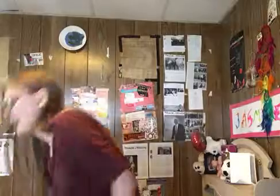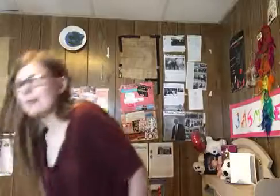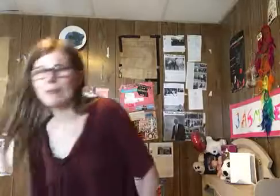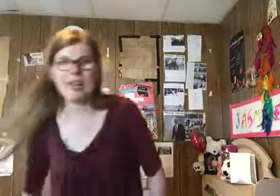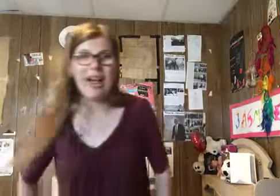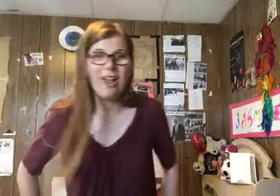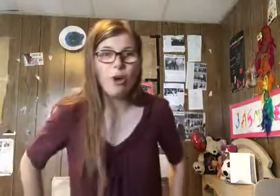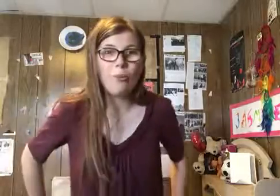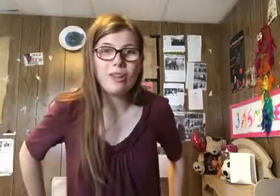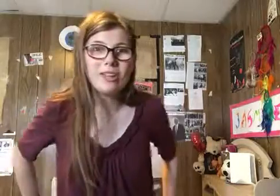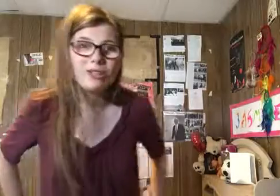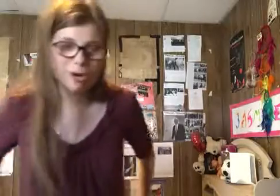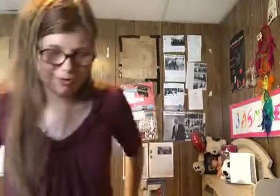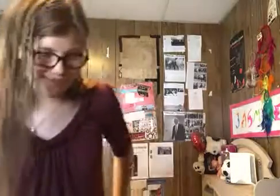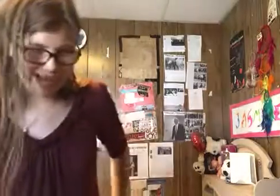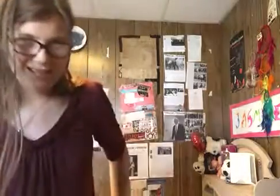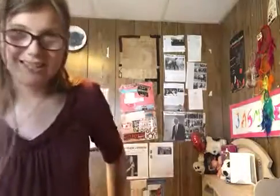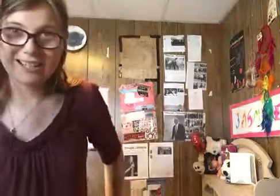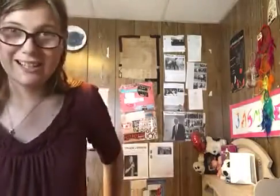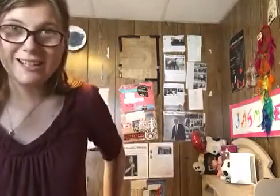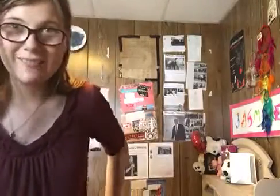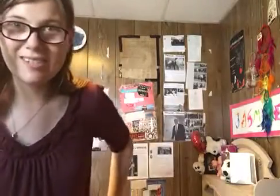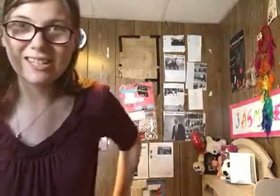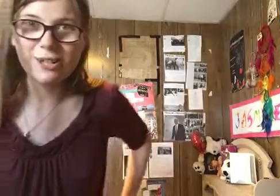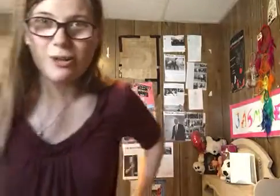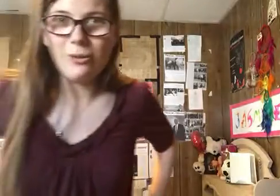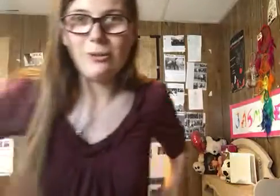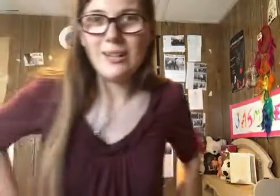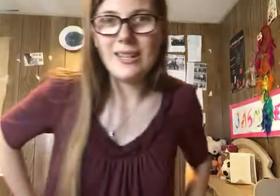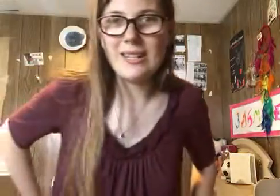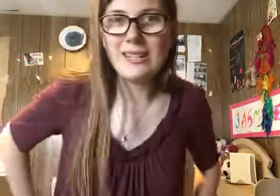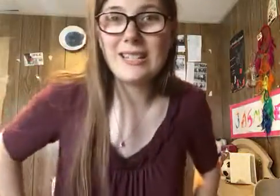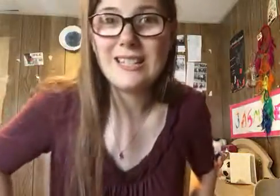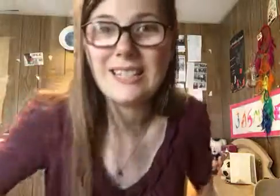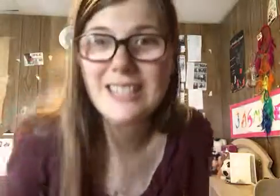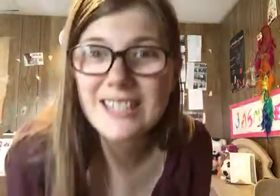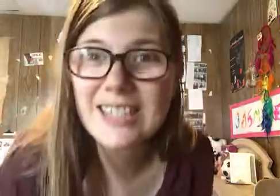alive. But yeah, I hope you enjoyed that video, and